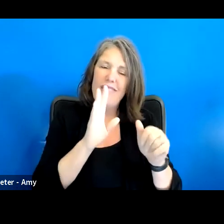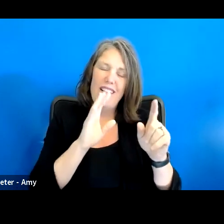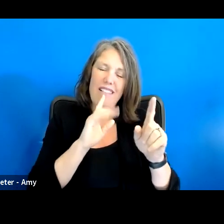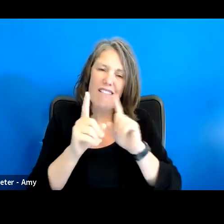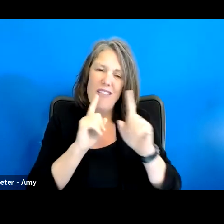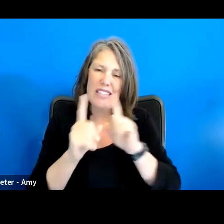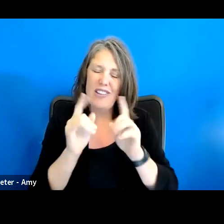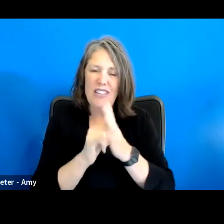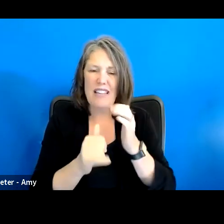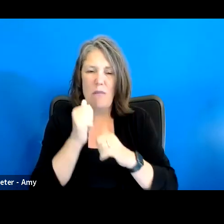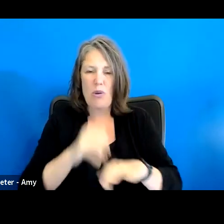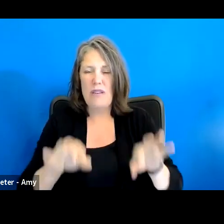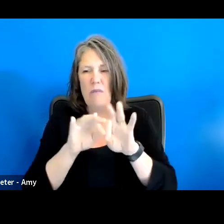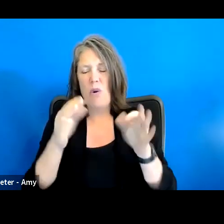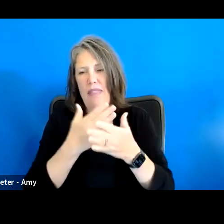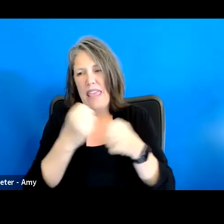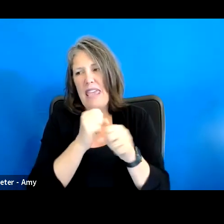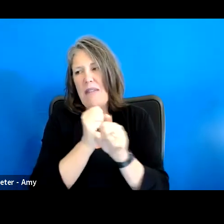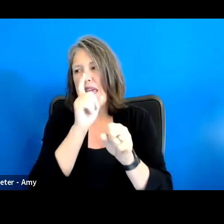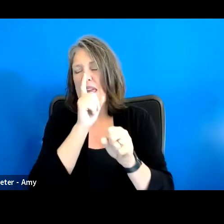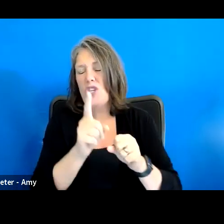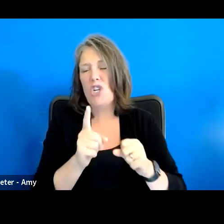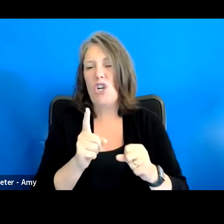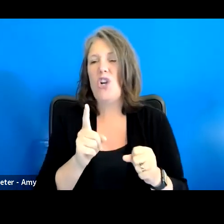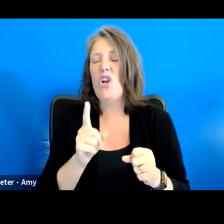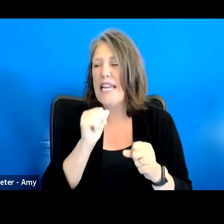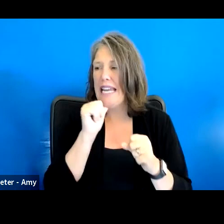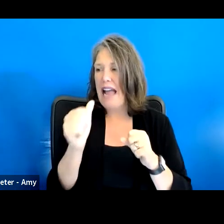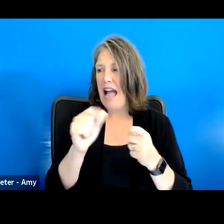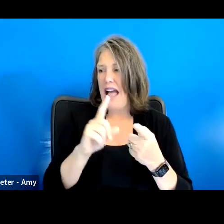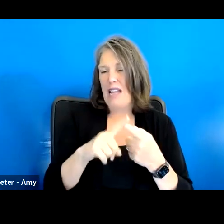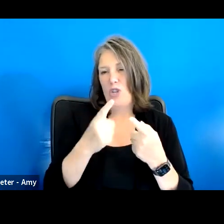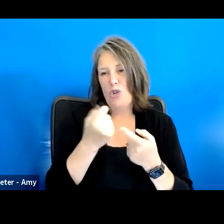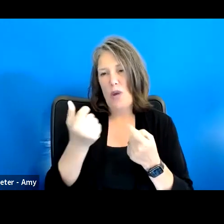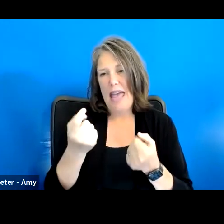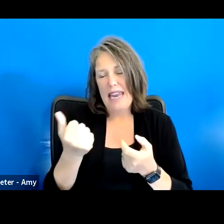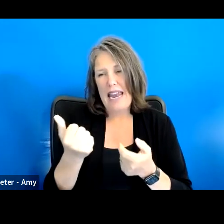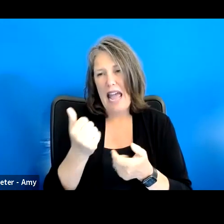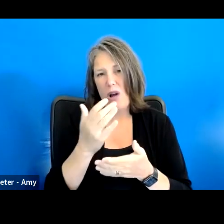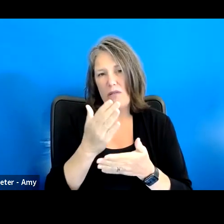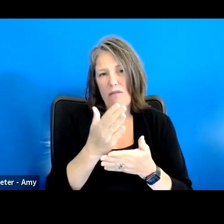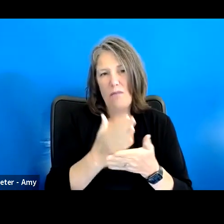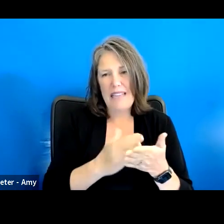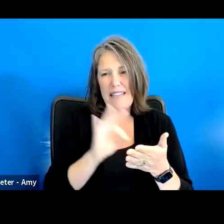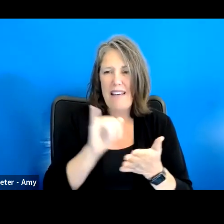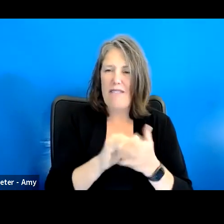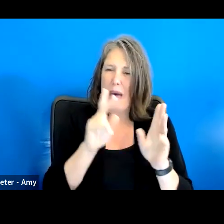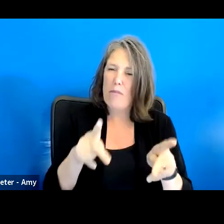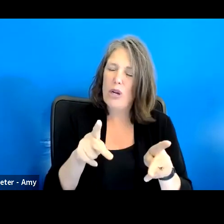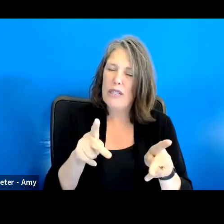important thing, and making sure not to edit out pieces of a person.